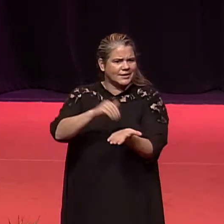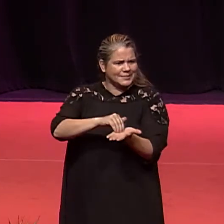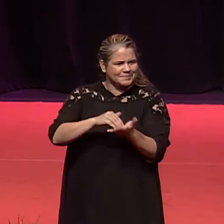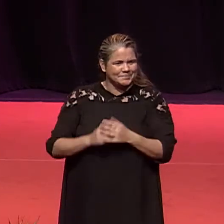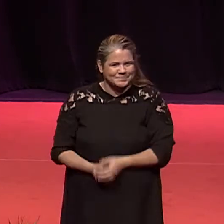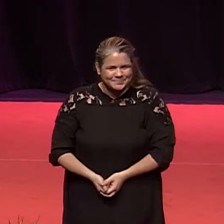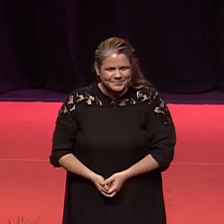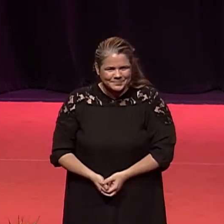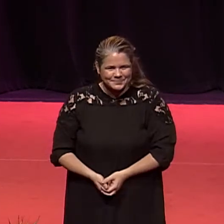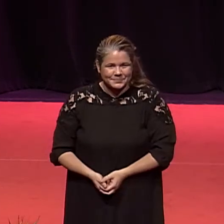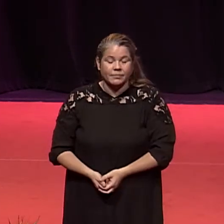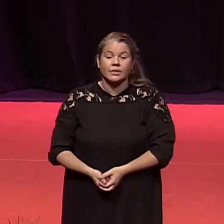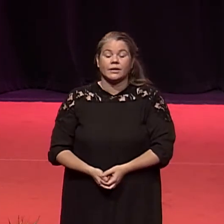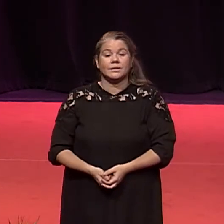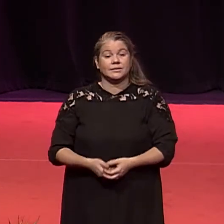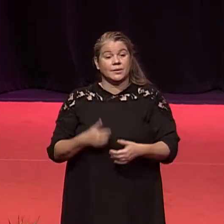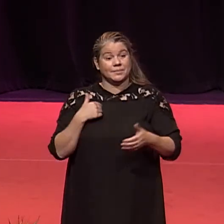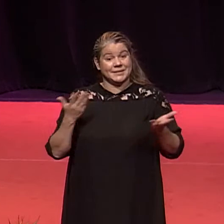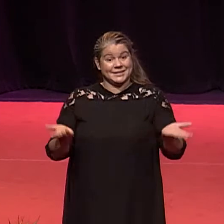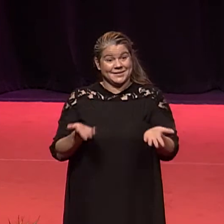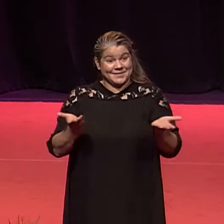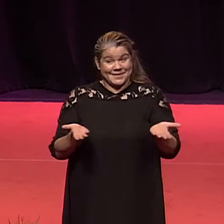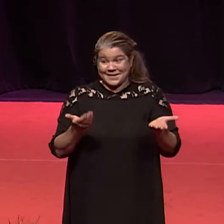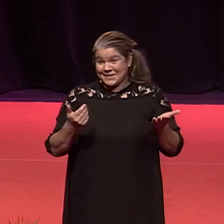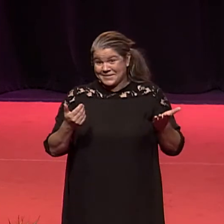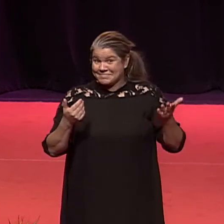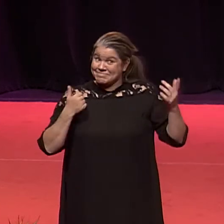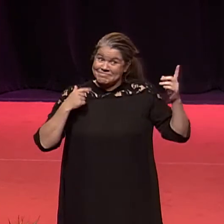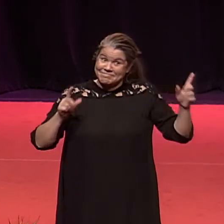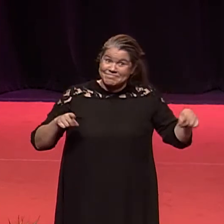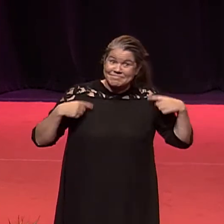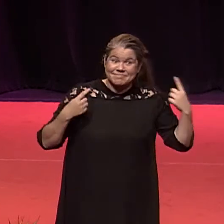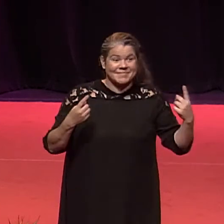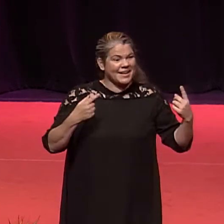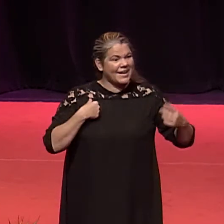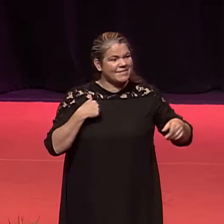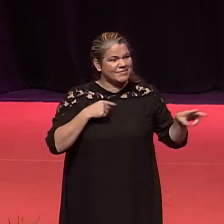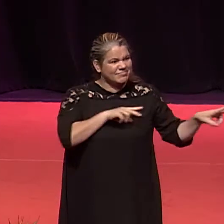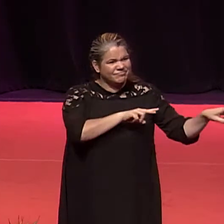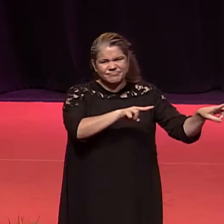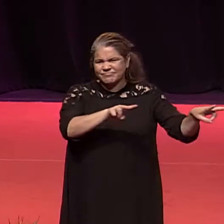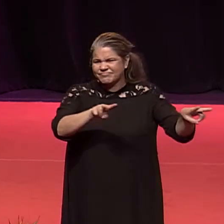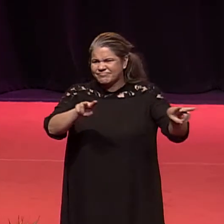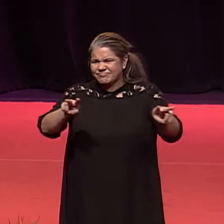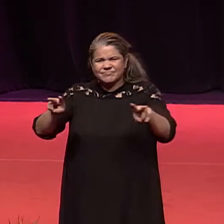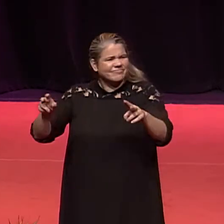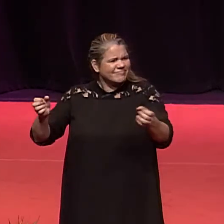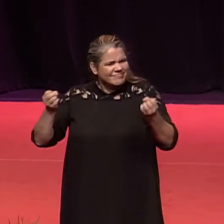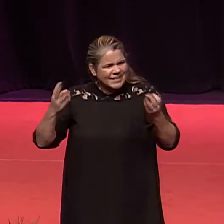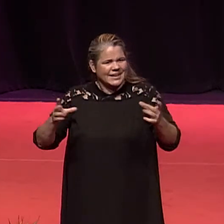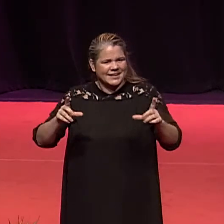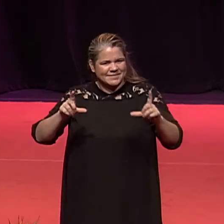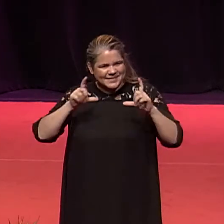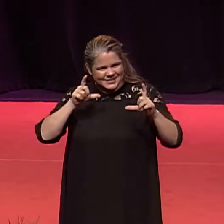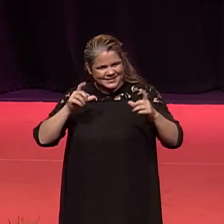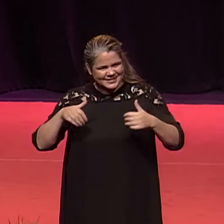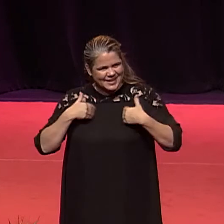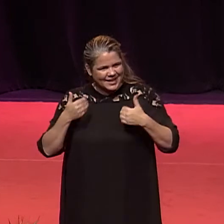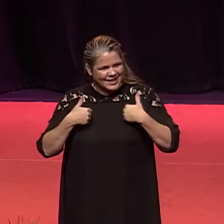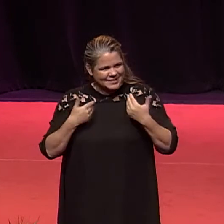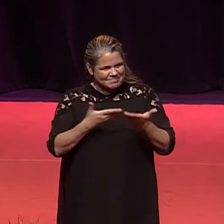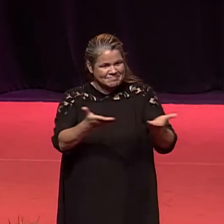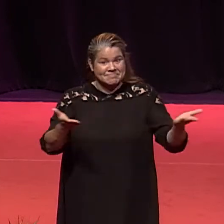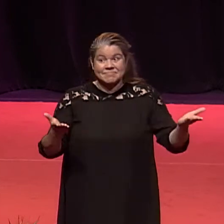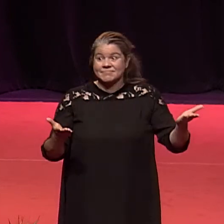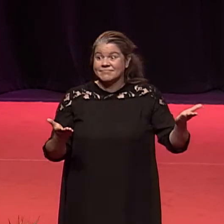Graduates, from where I stand today, I have over the years looked out on a lot of young faces. My hope for